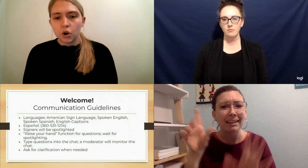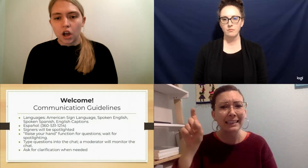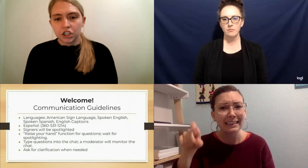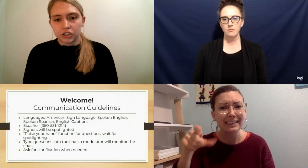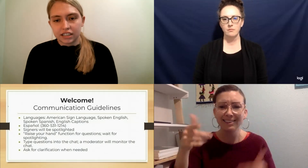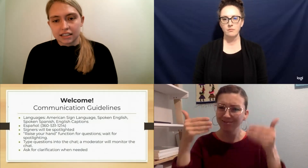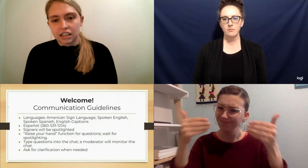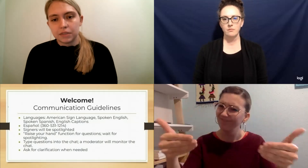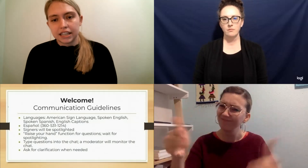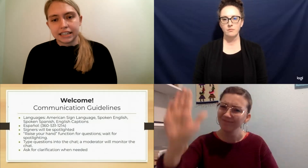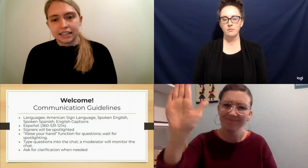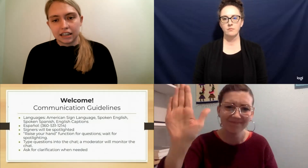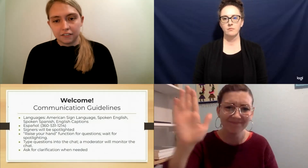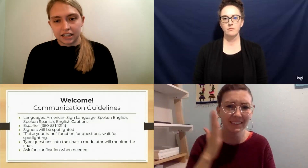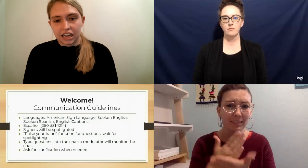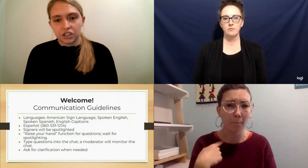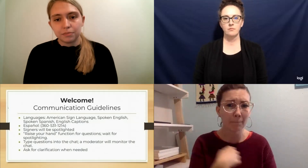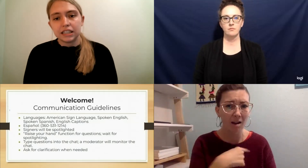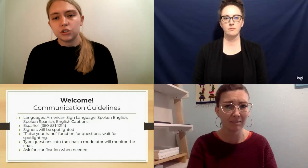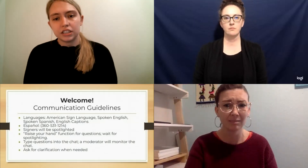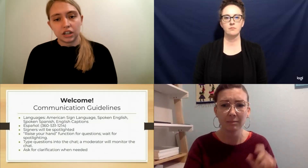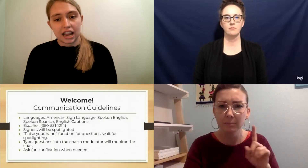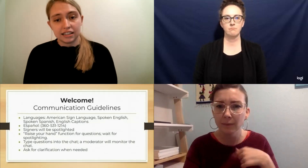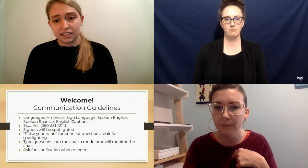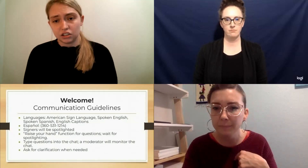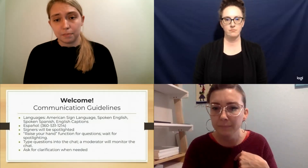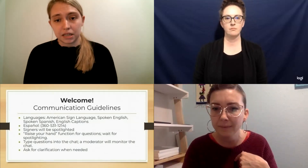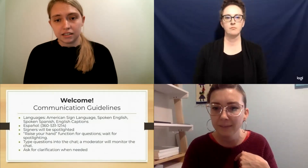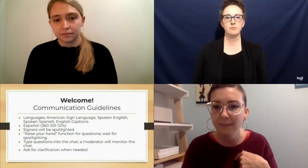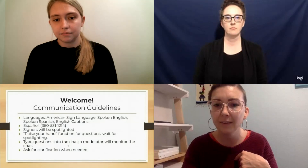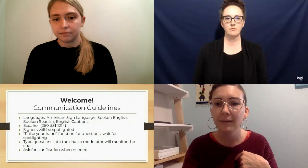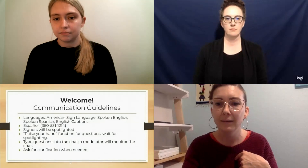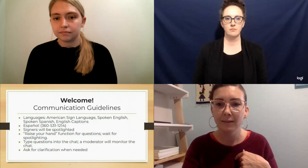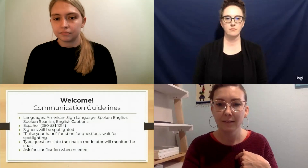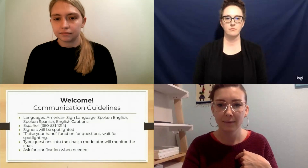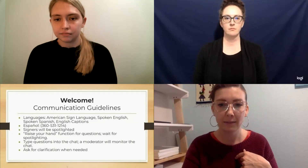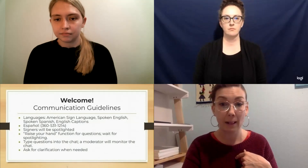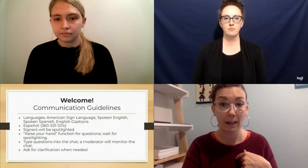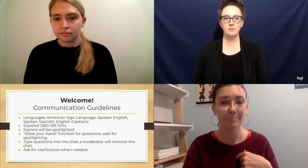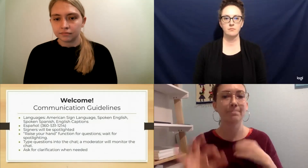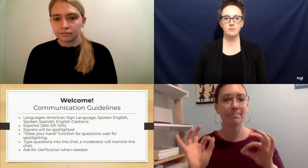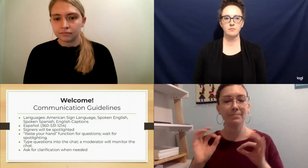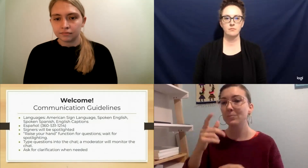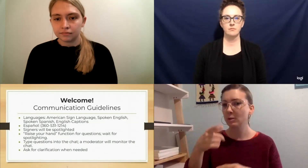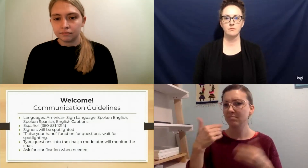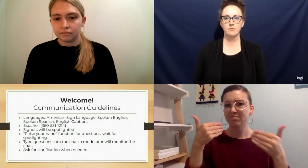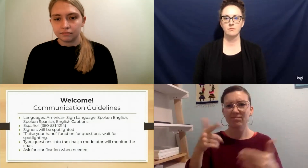If you don't understand something and need clarification, please raise your hand and stop me.